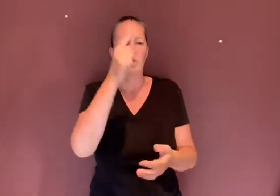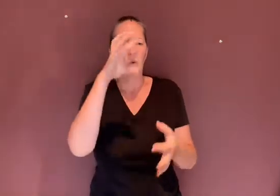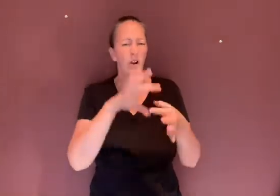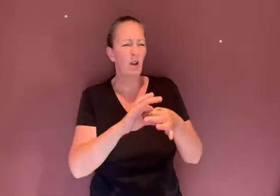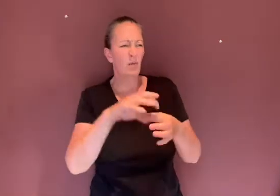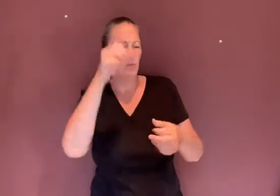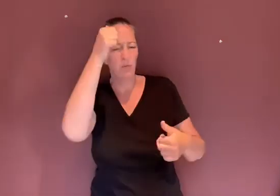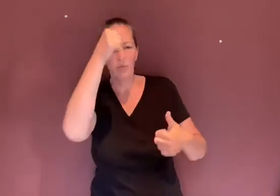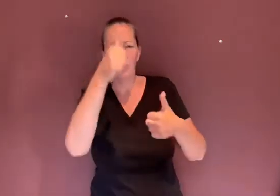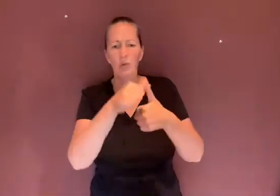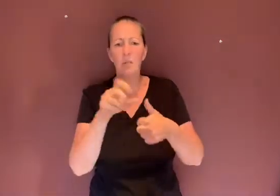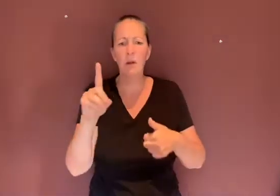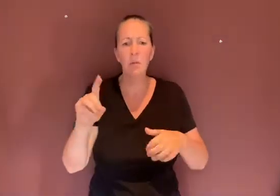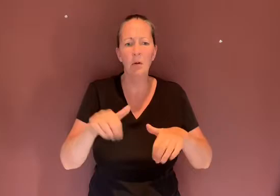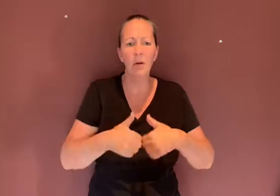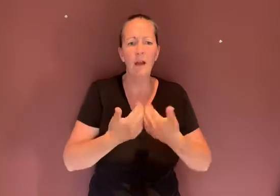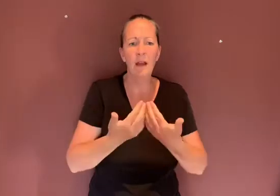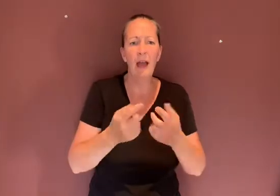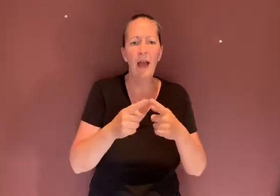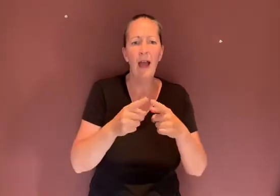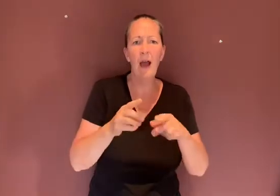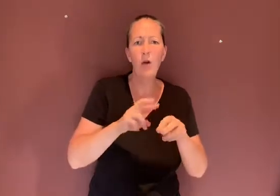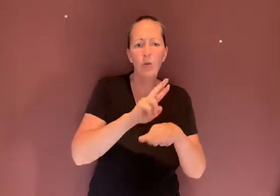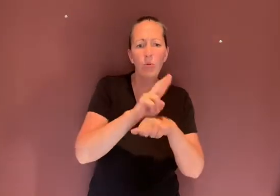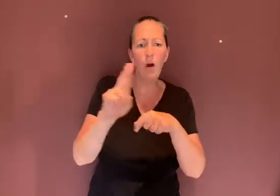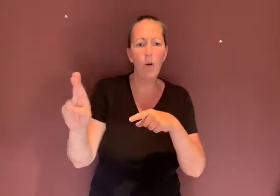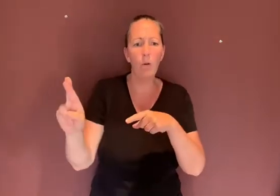sort of remembered how to row.